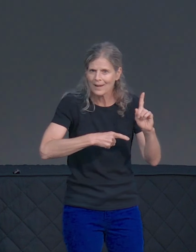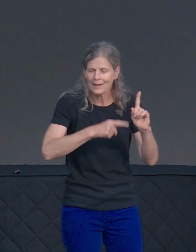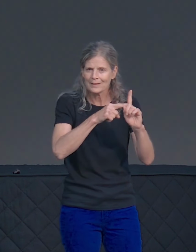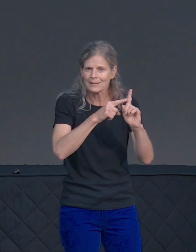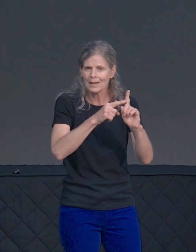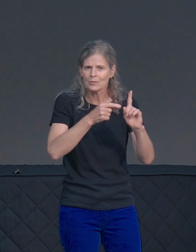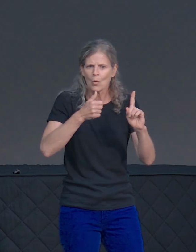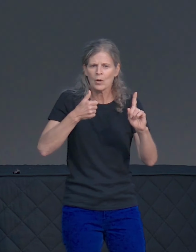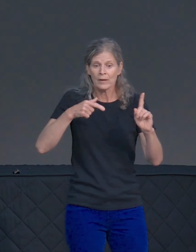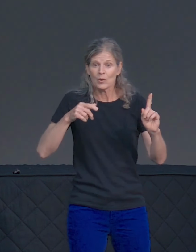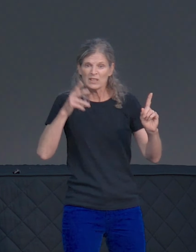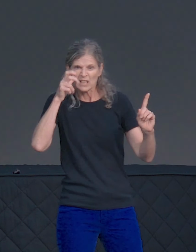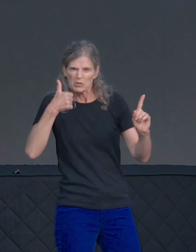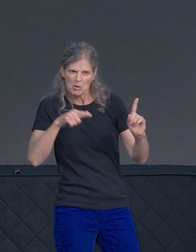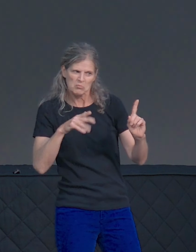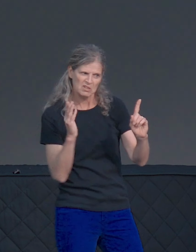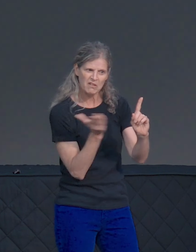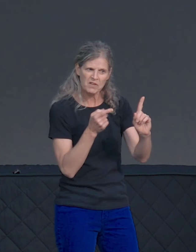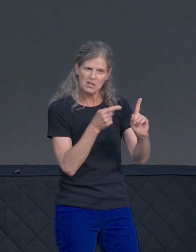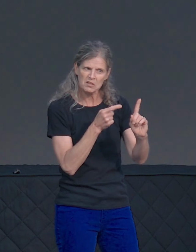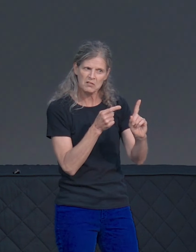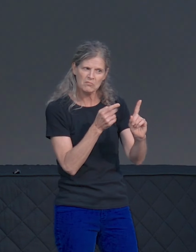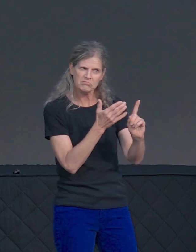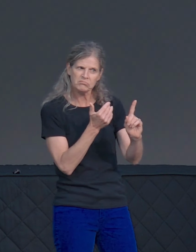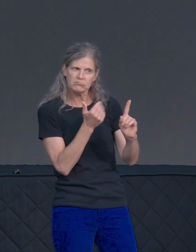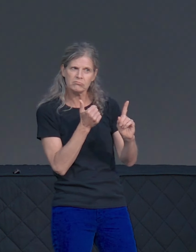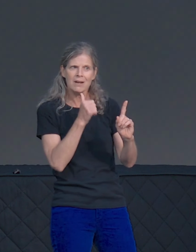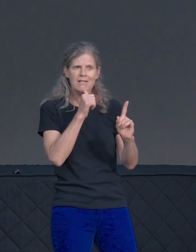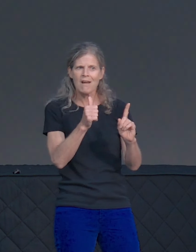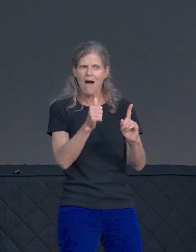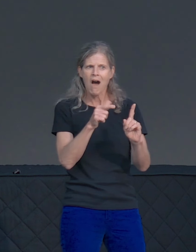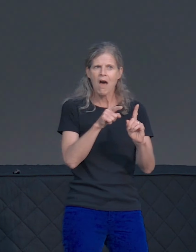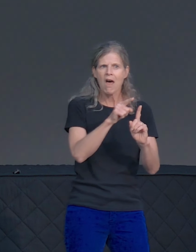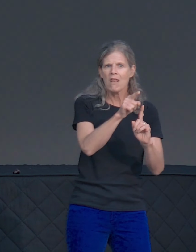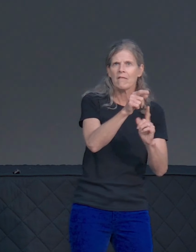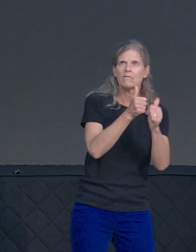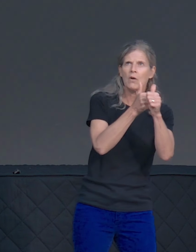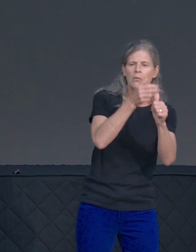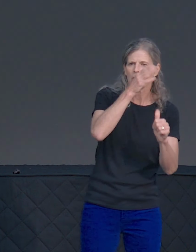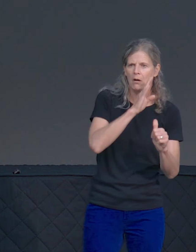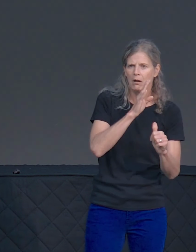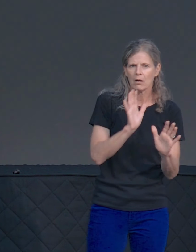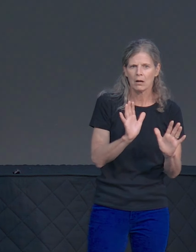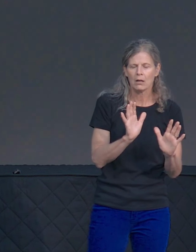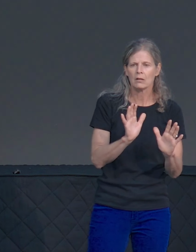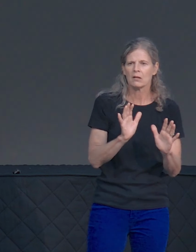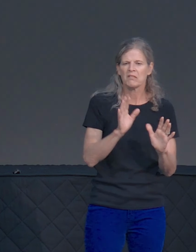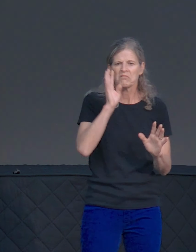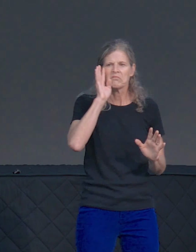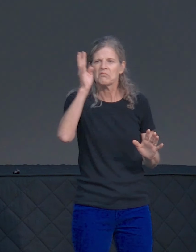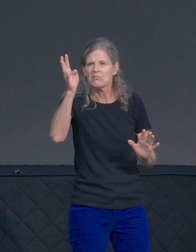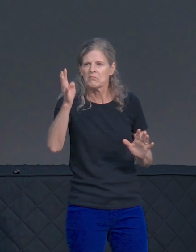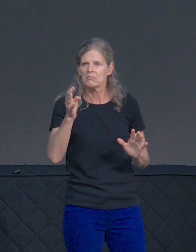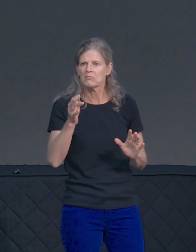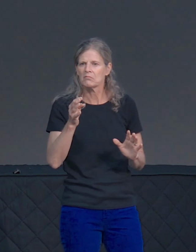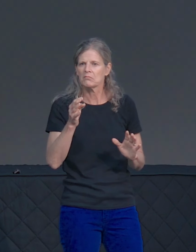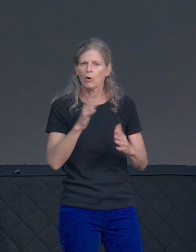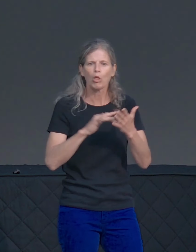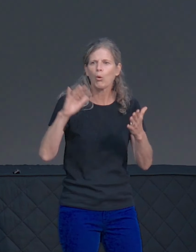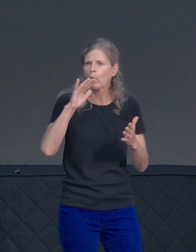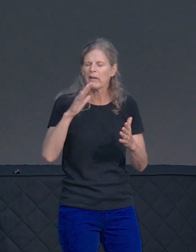he attempts to convince Jesus away from suffering, toward manufactured glory,